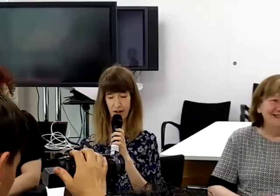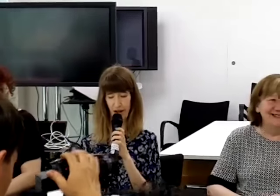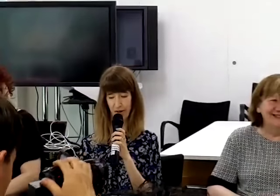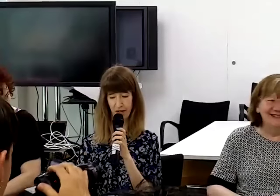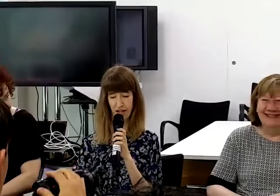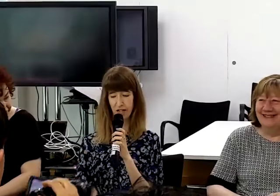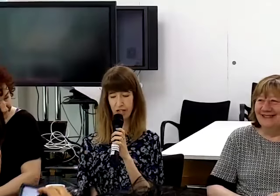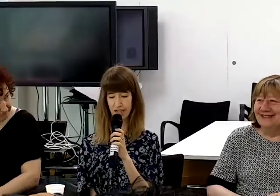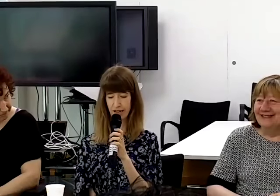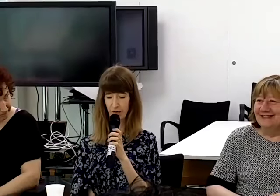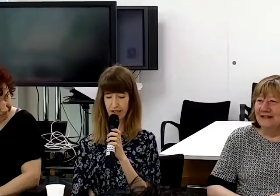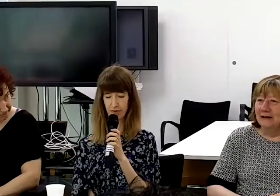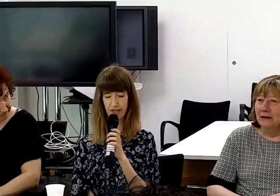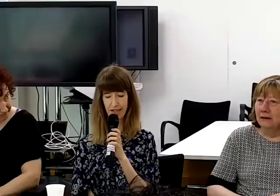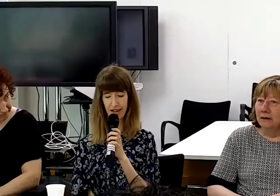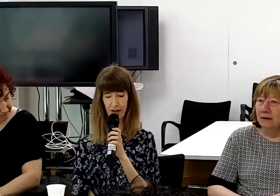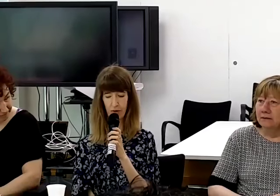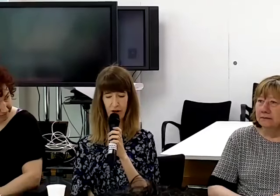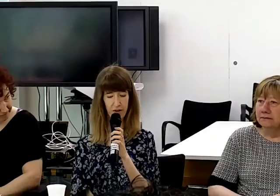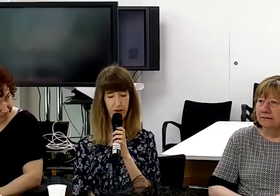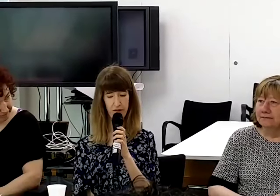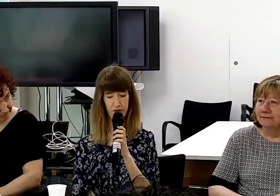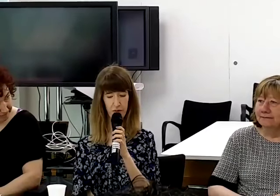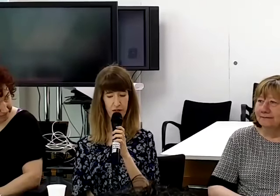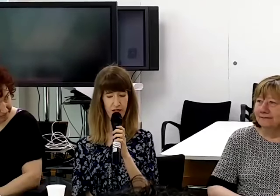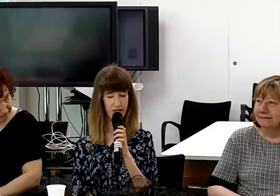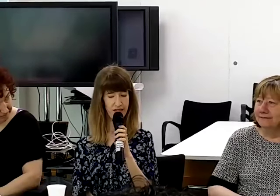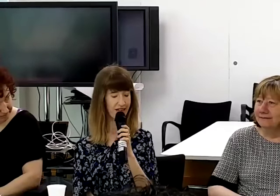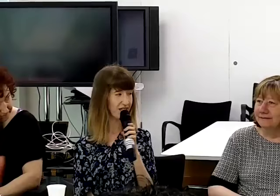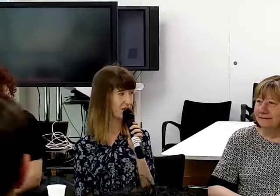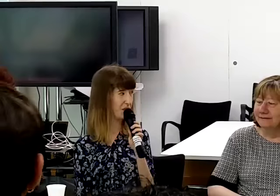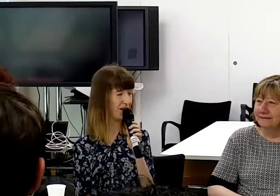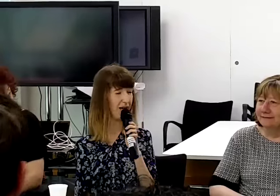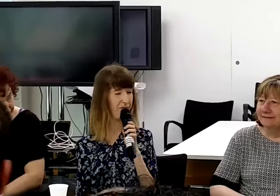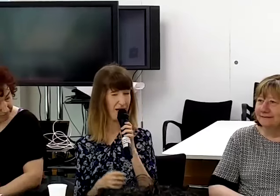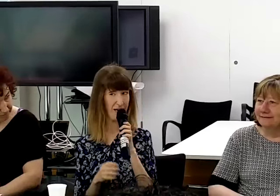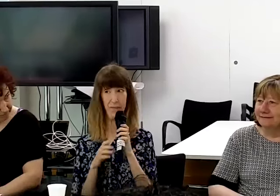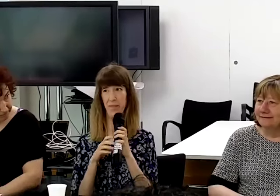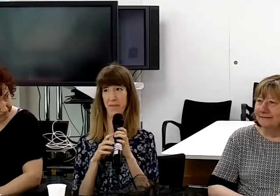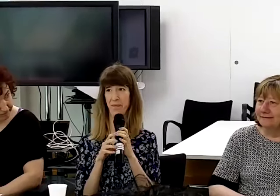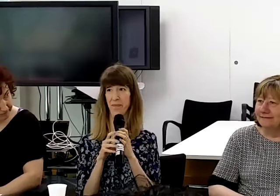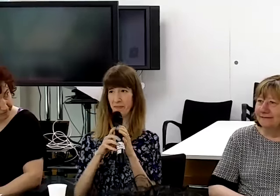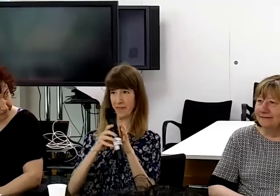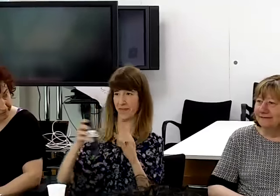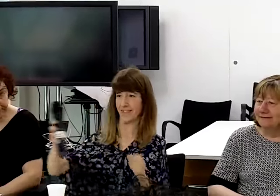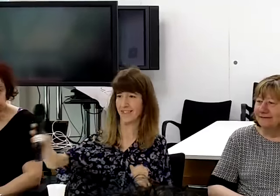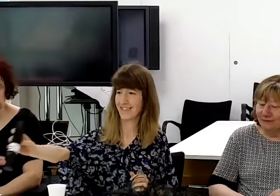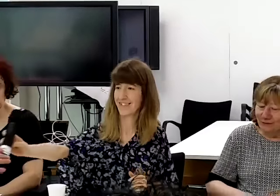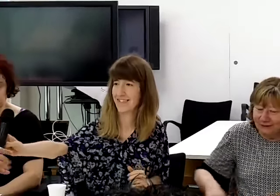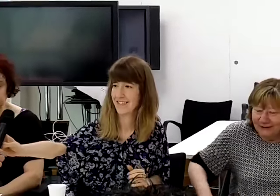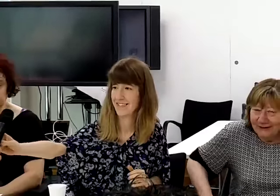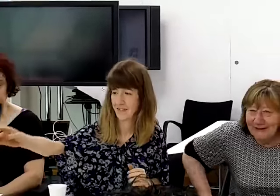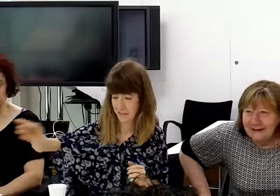Is Geraldine O'Halloran. She's a deaf activist and co-founder of the Stop Changes to Access Talk campaign.